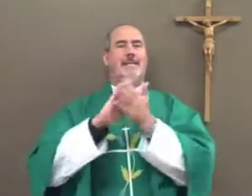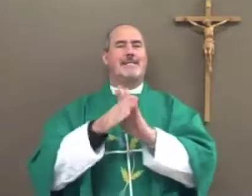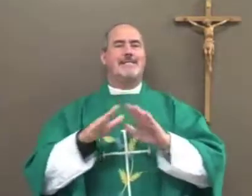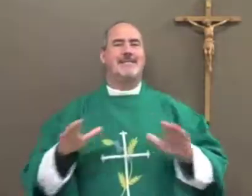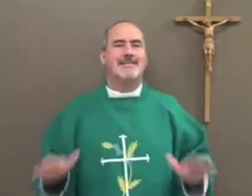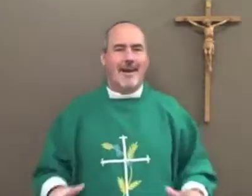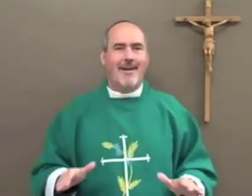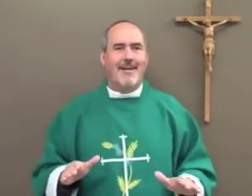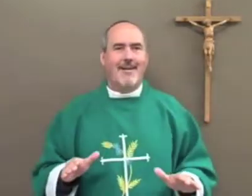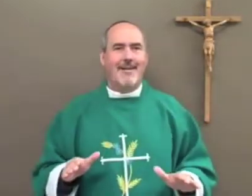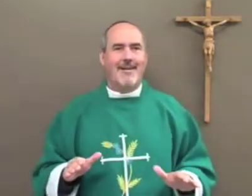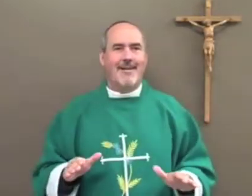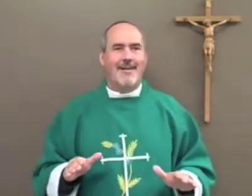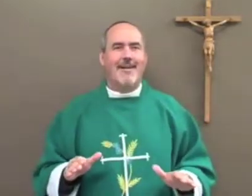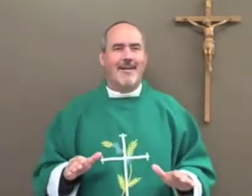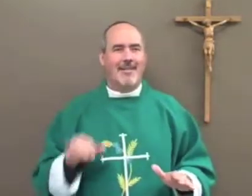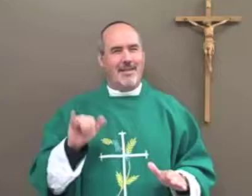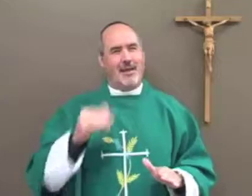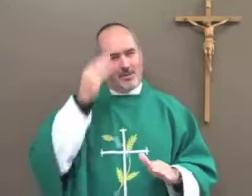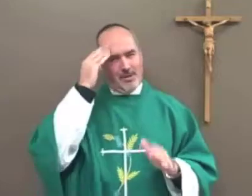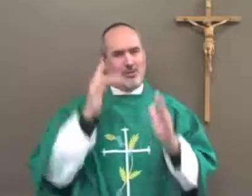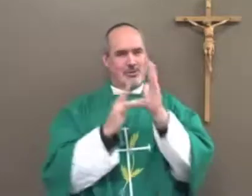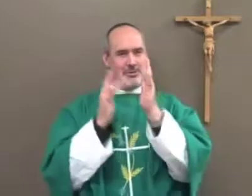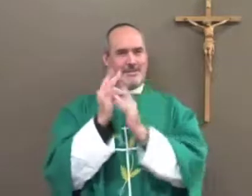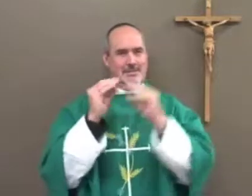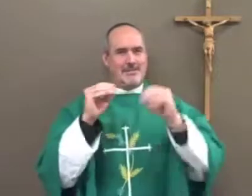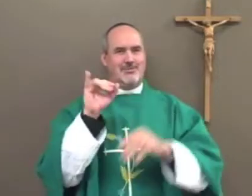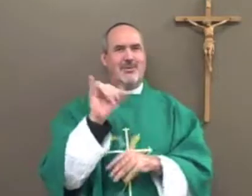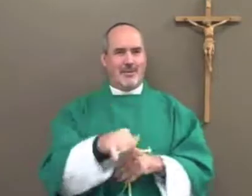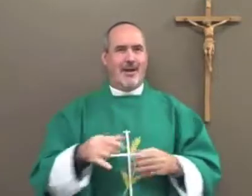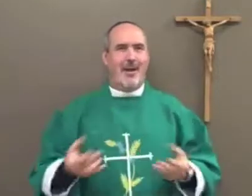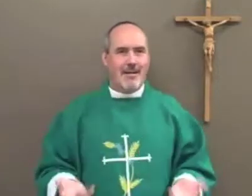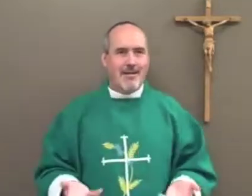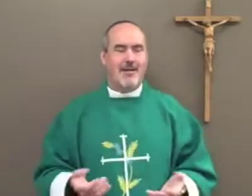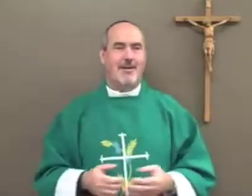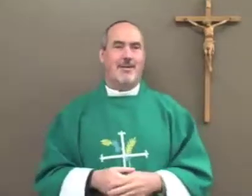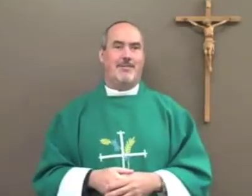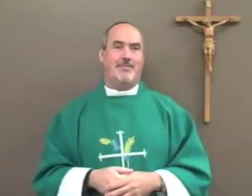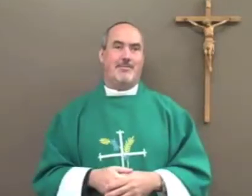disempowered the white person, and we finally had some peace.